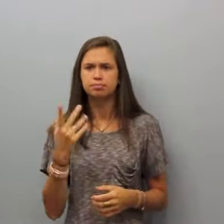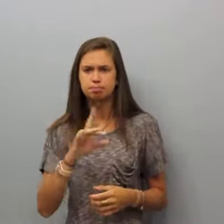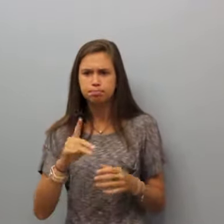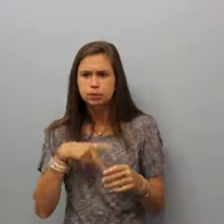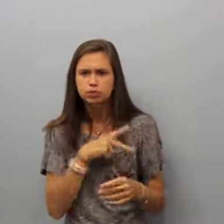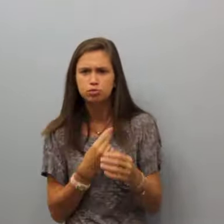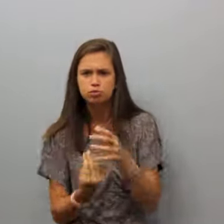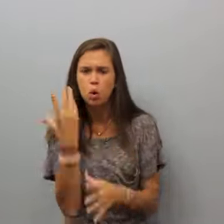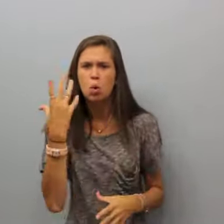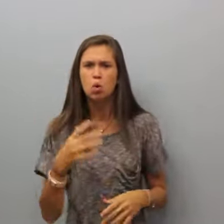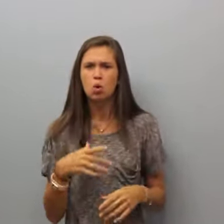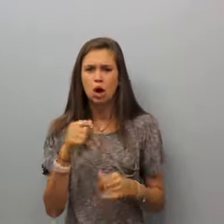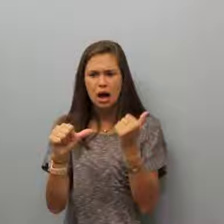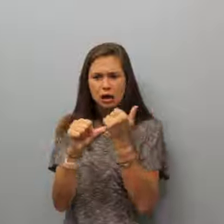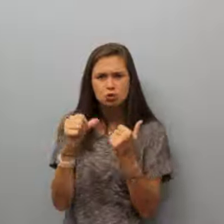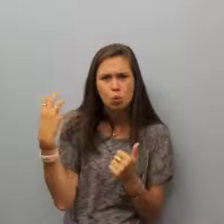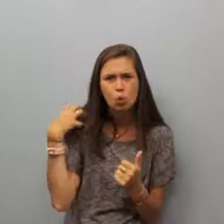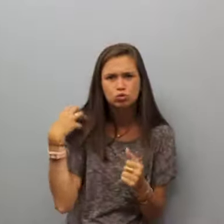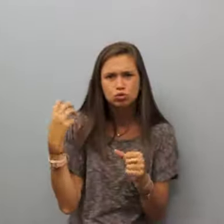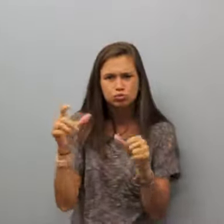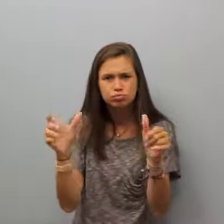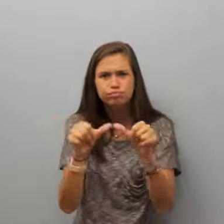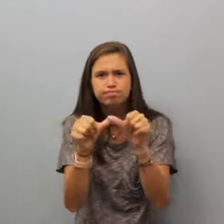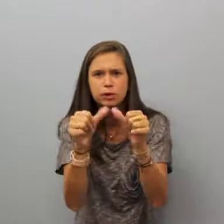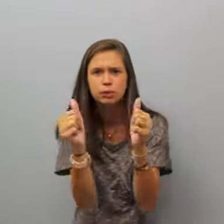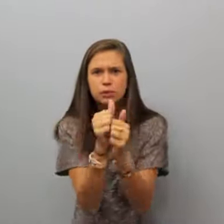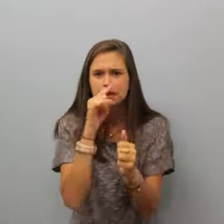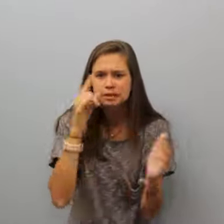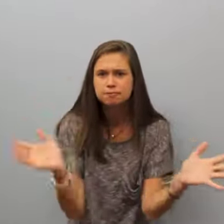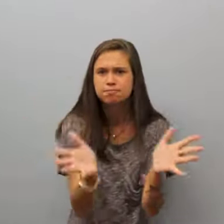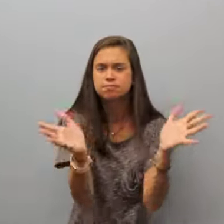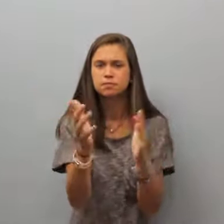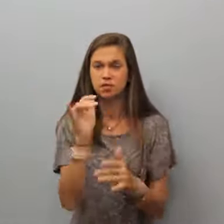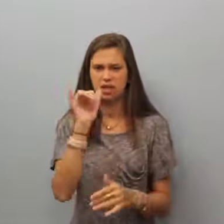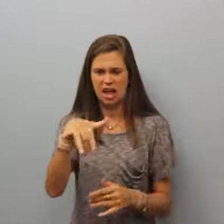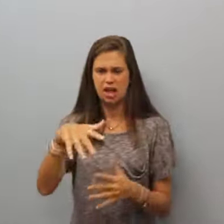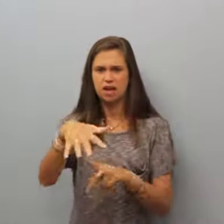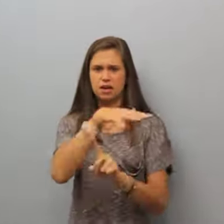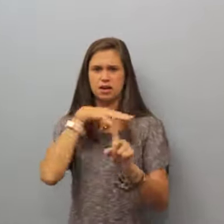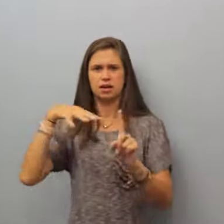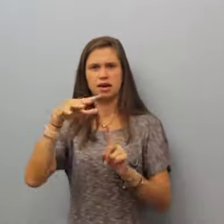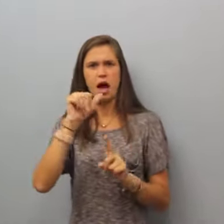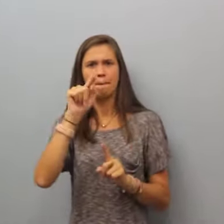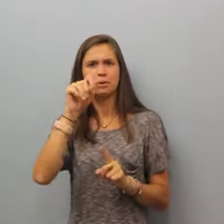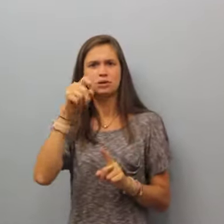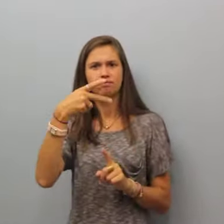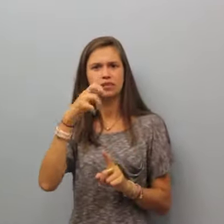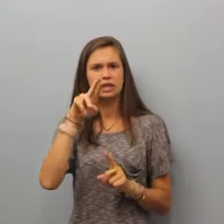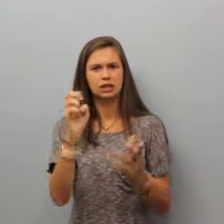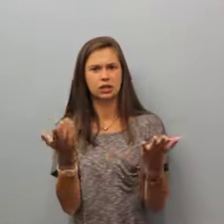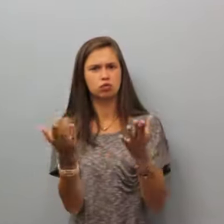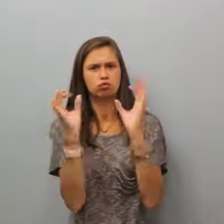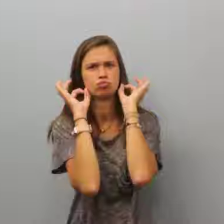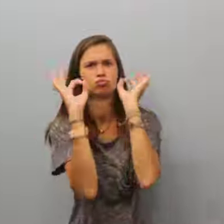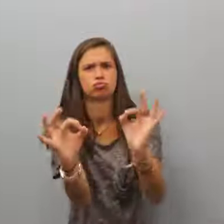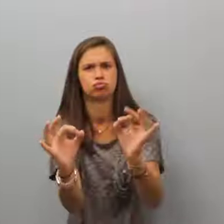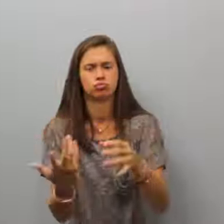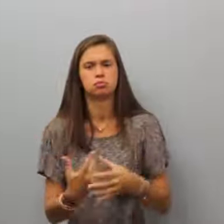as staff. I feel like I've gone through a lot of personal growth during my time working there. I liked working